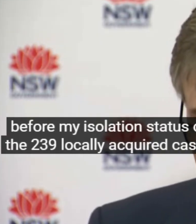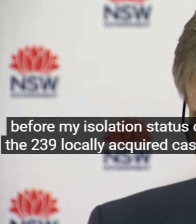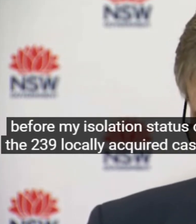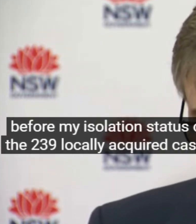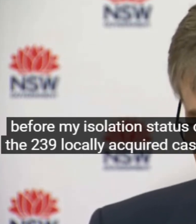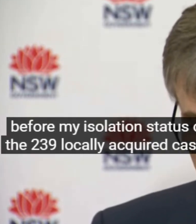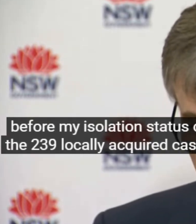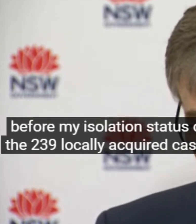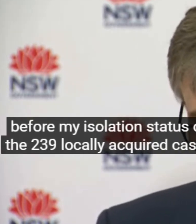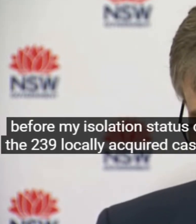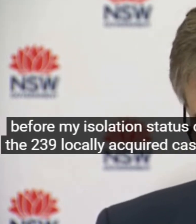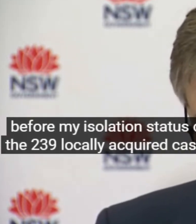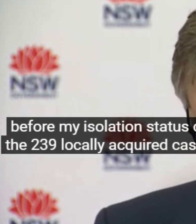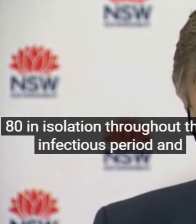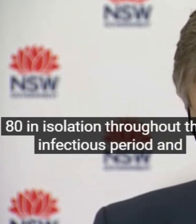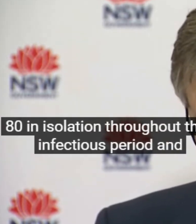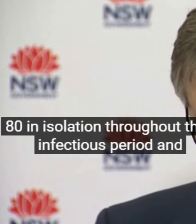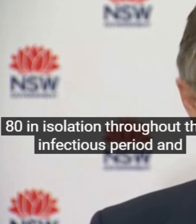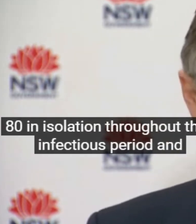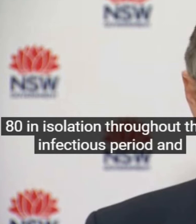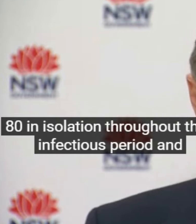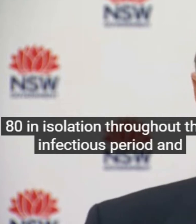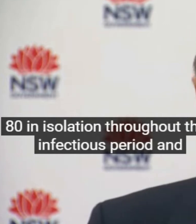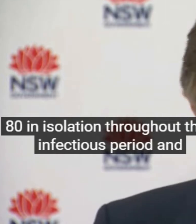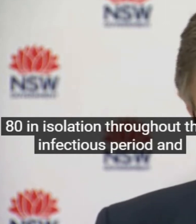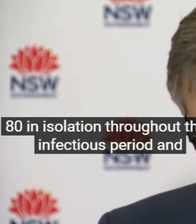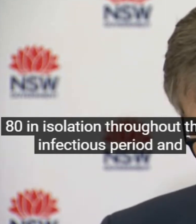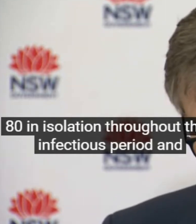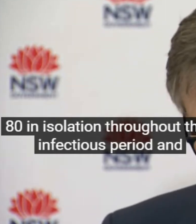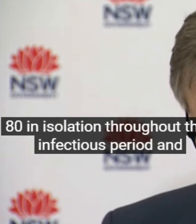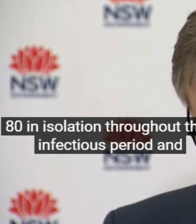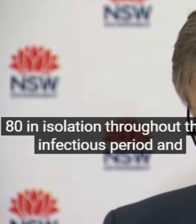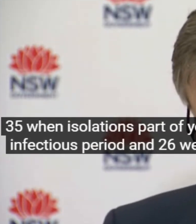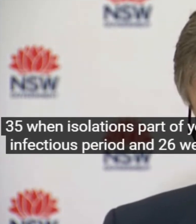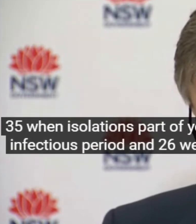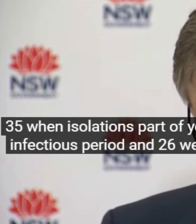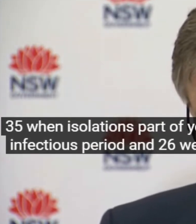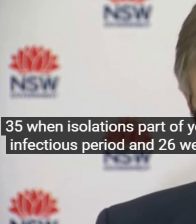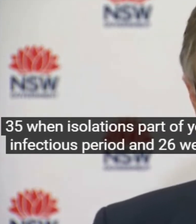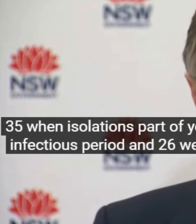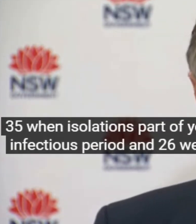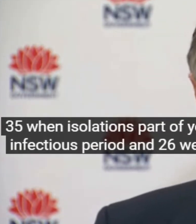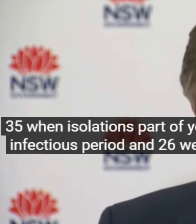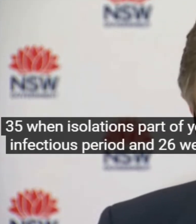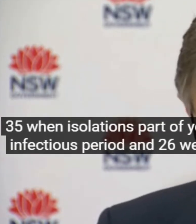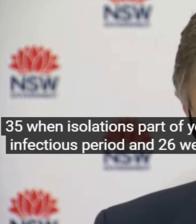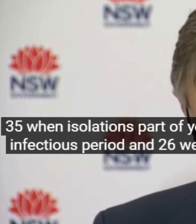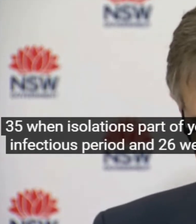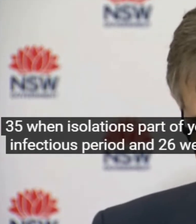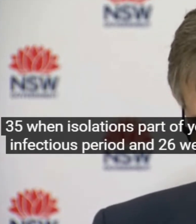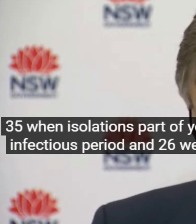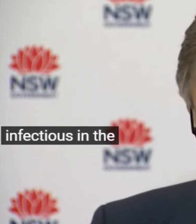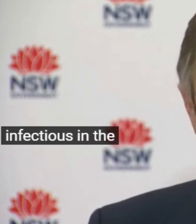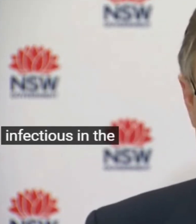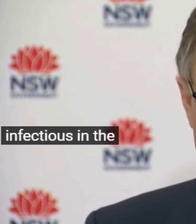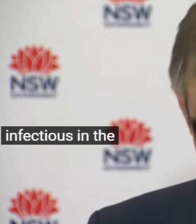their infectious period and 35 were in isolation for part of their infectious period, and 26 were infectious in the community, and we're still